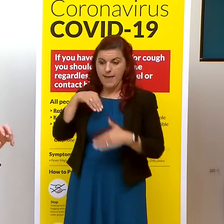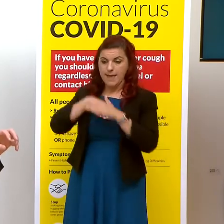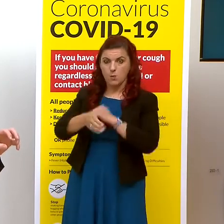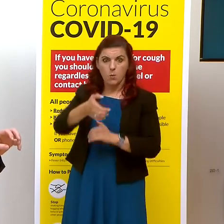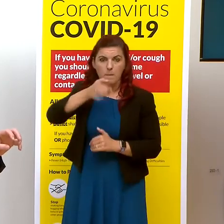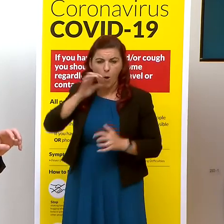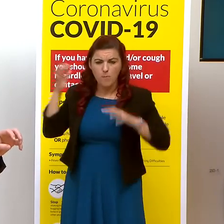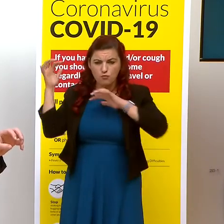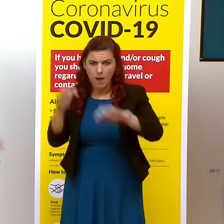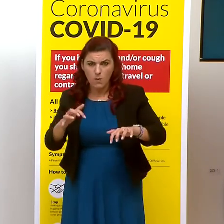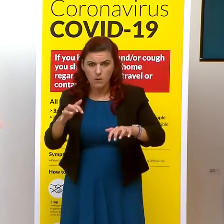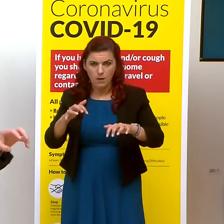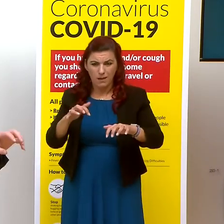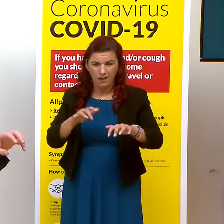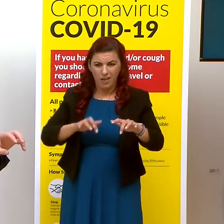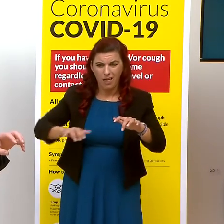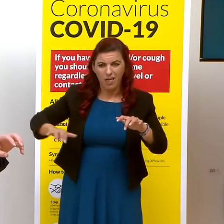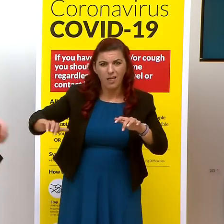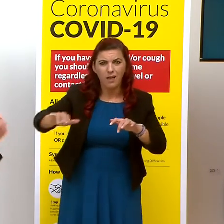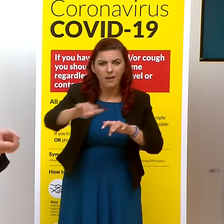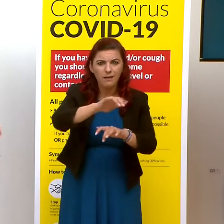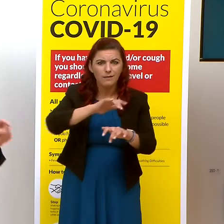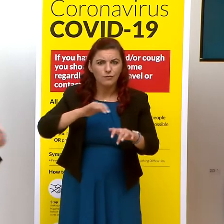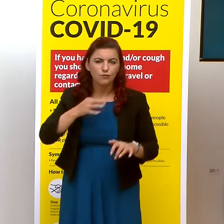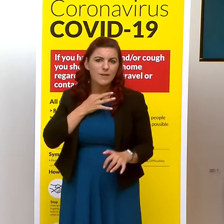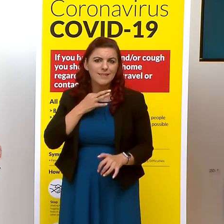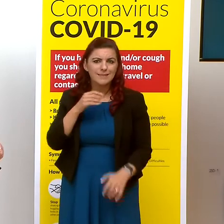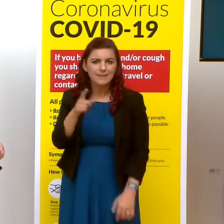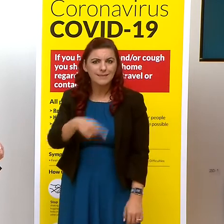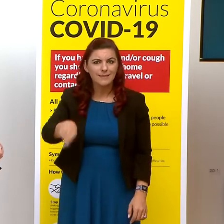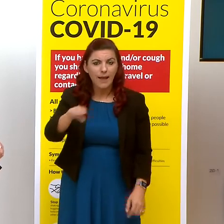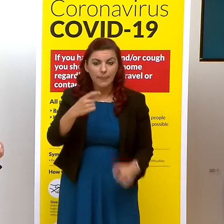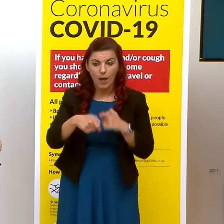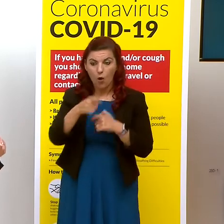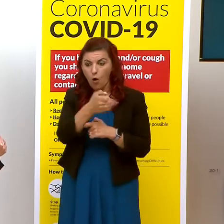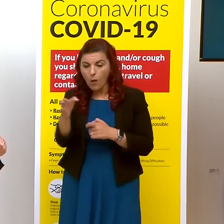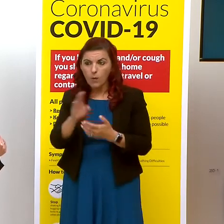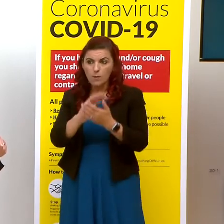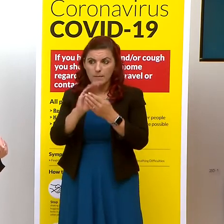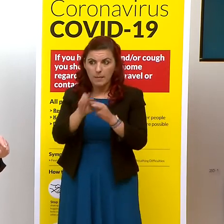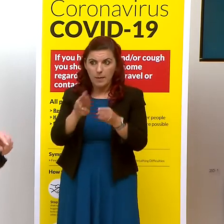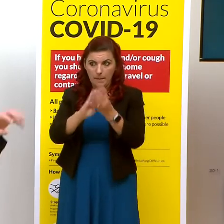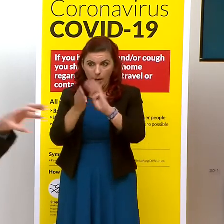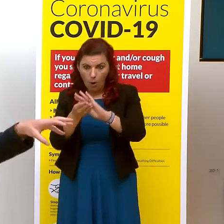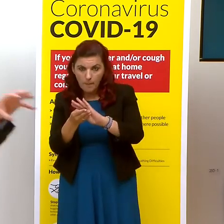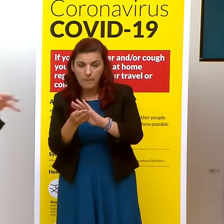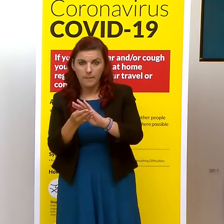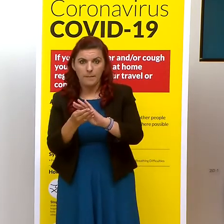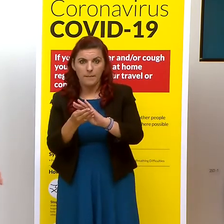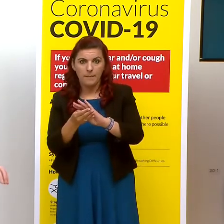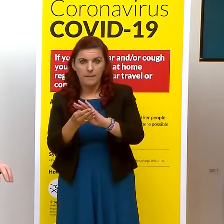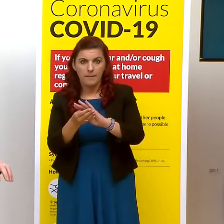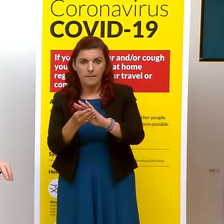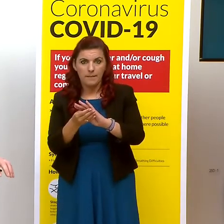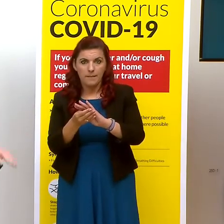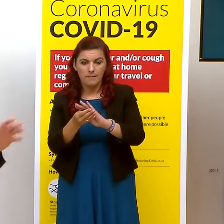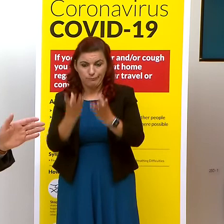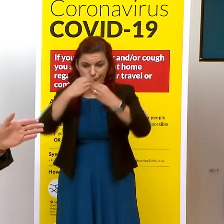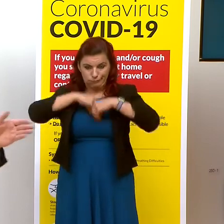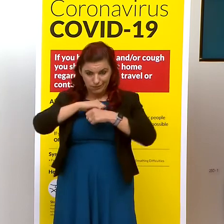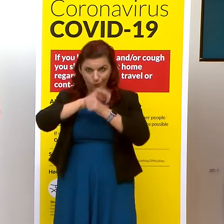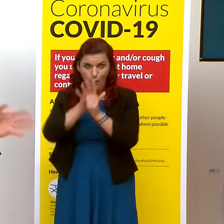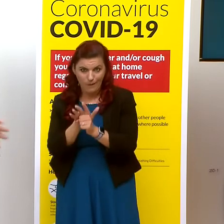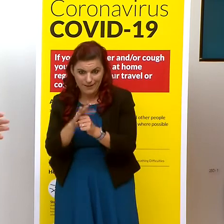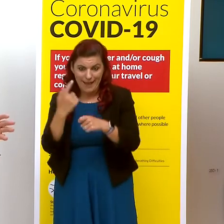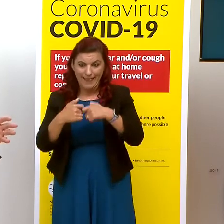virus at a very high level to other people in that bar. Each of those people in turn will transmit the virus to an equal number of people at an